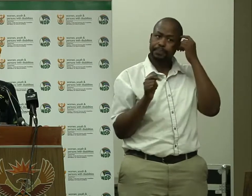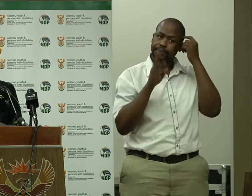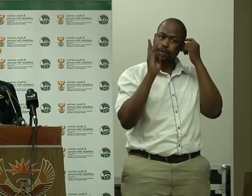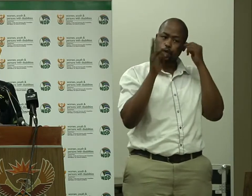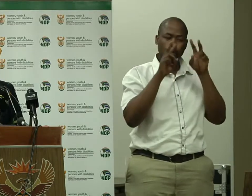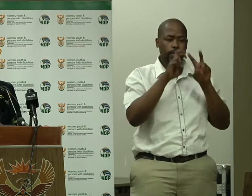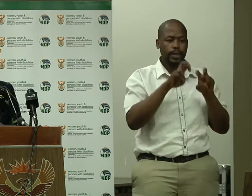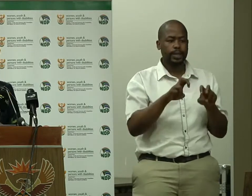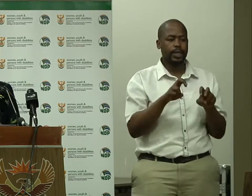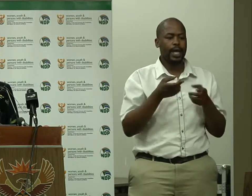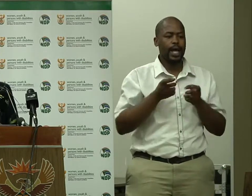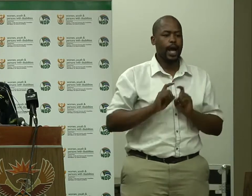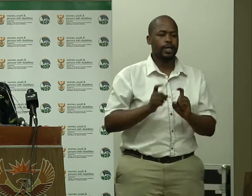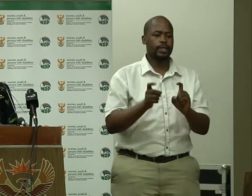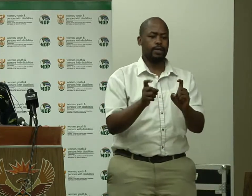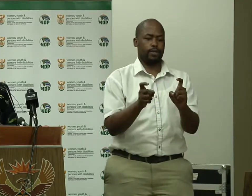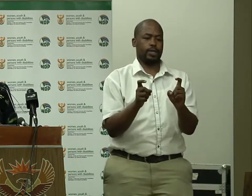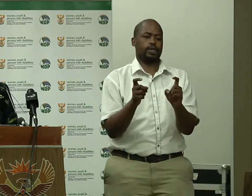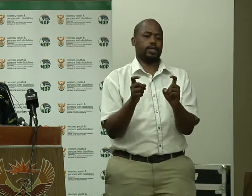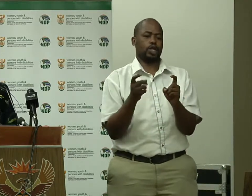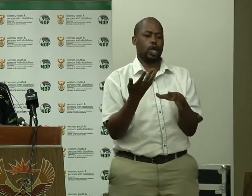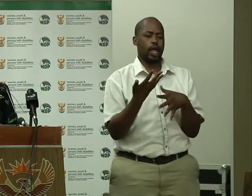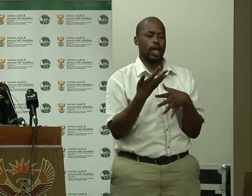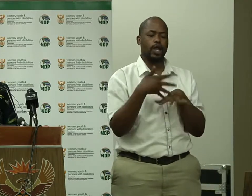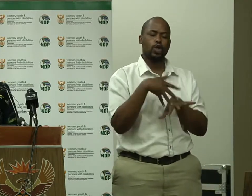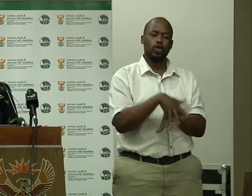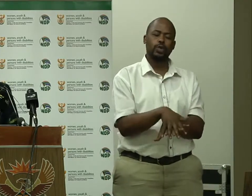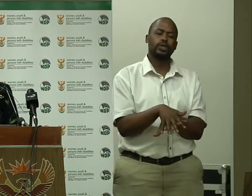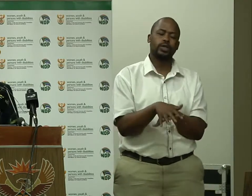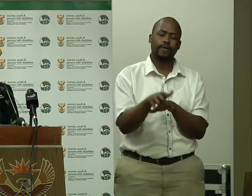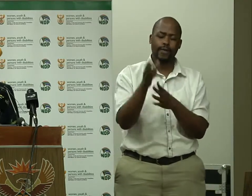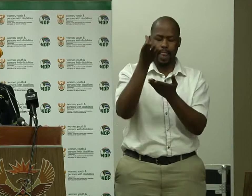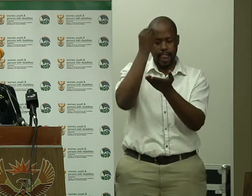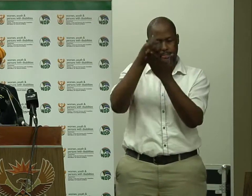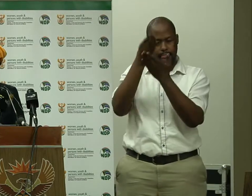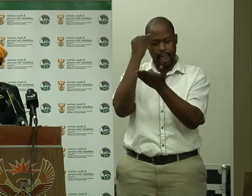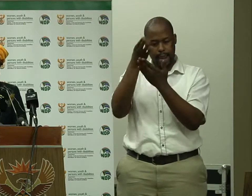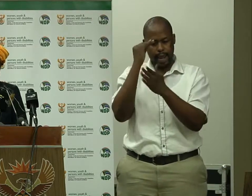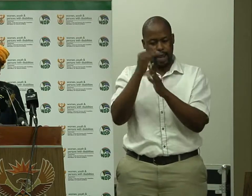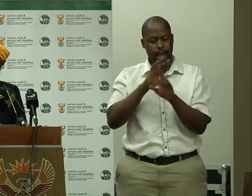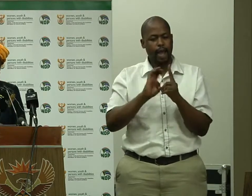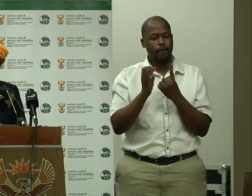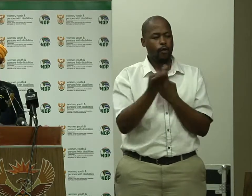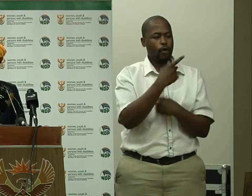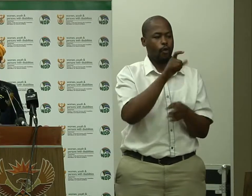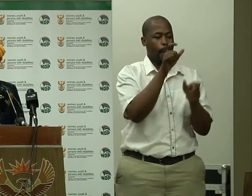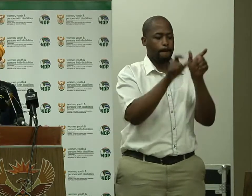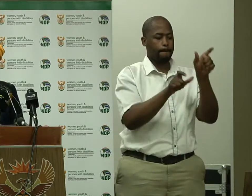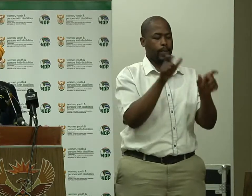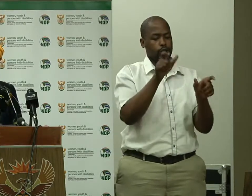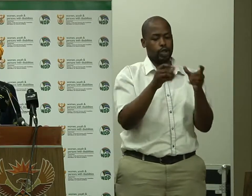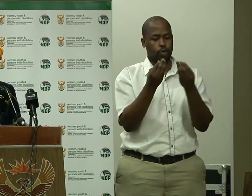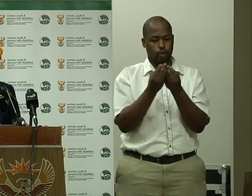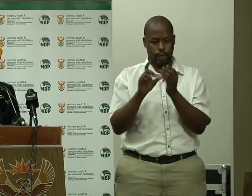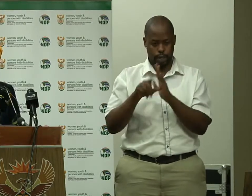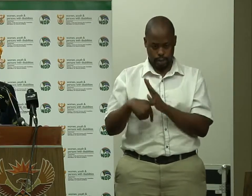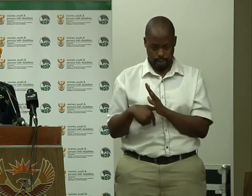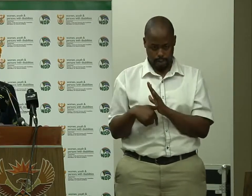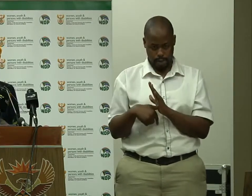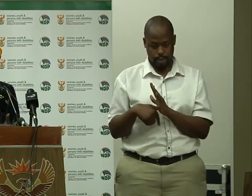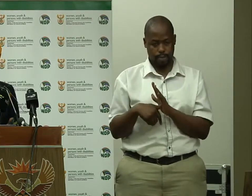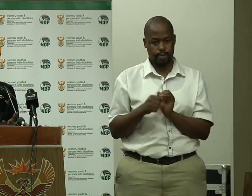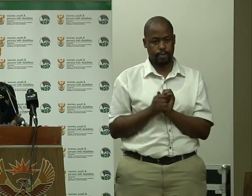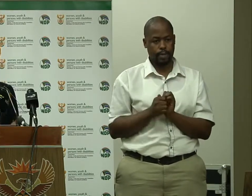at accelerating inclusive learning environments for persons with